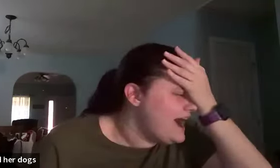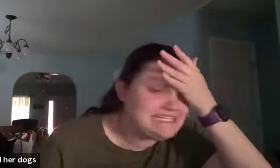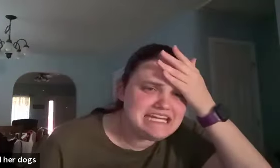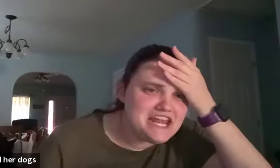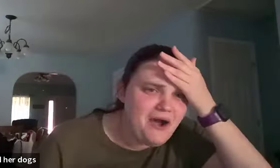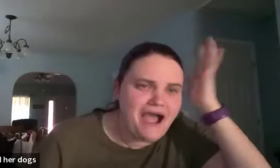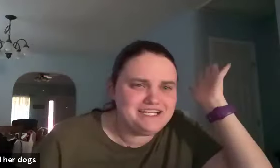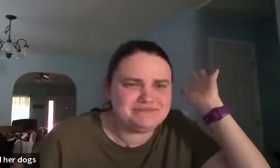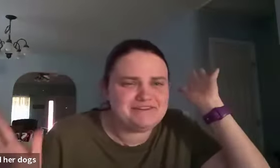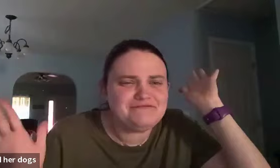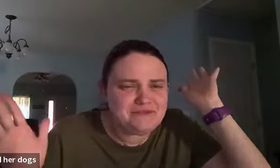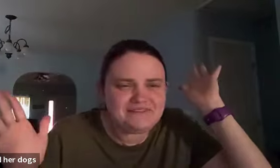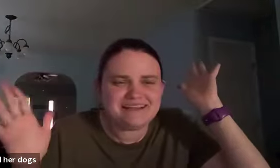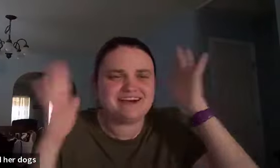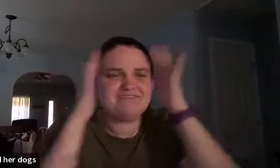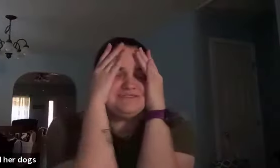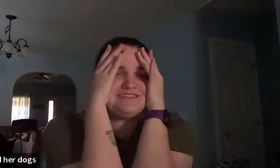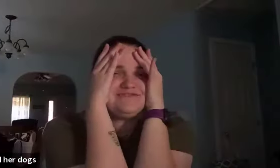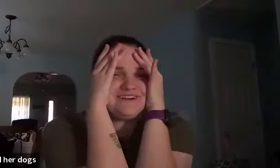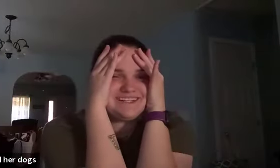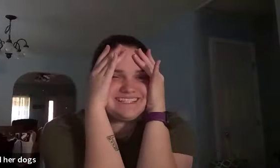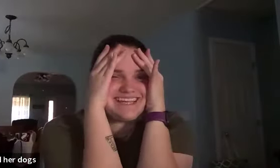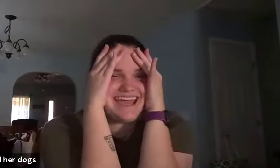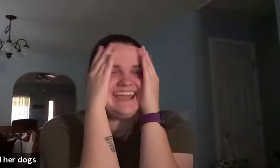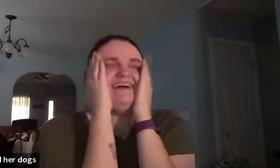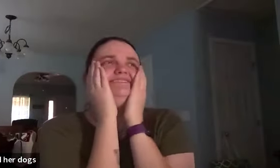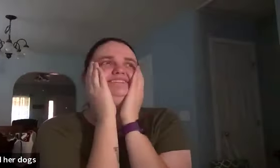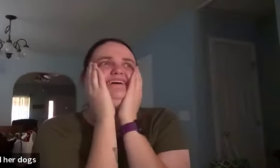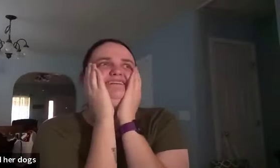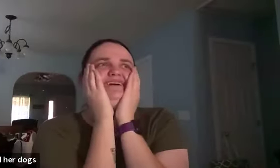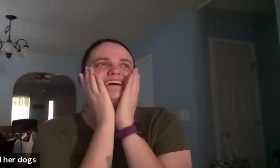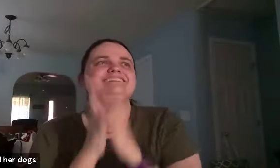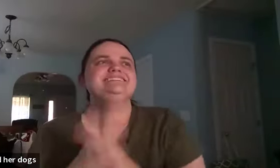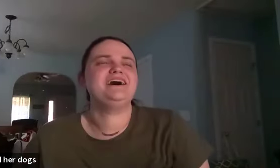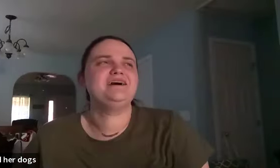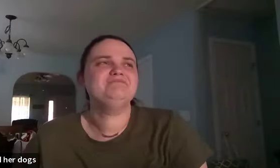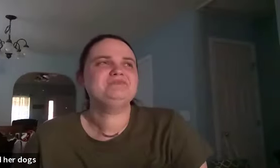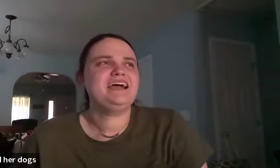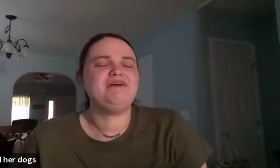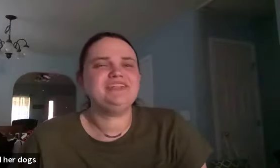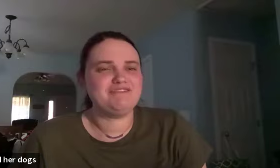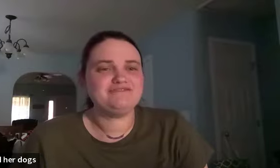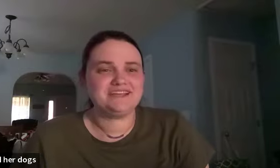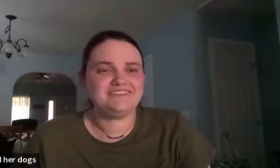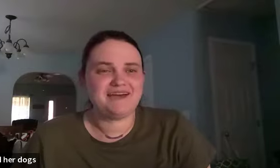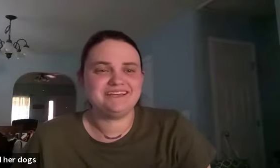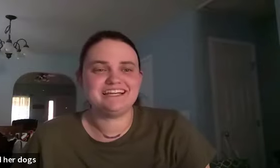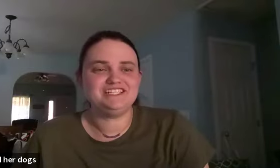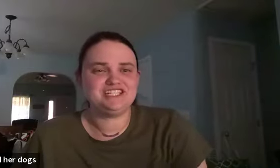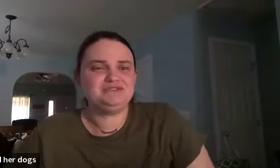I didn't know. I just made a fool of myself. It was the first day and I was so embarrassed. I will never forget that because I